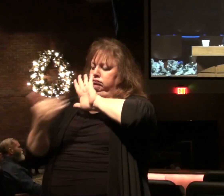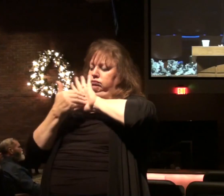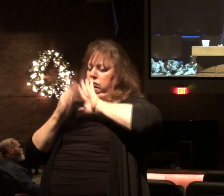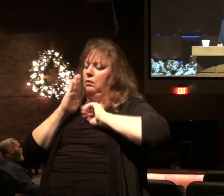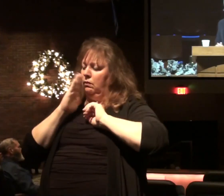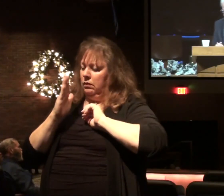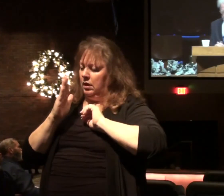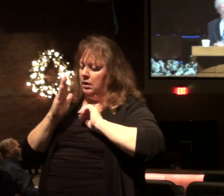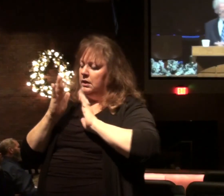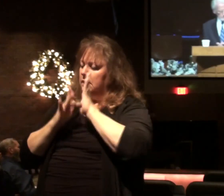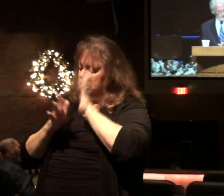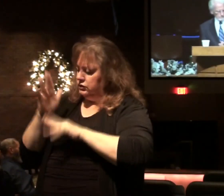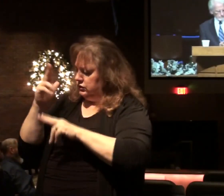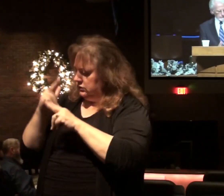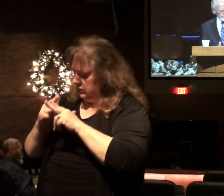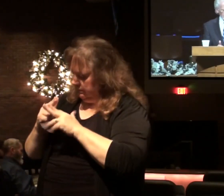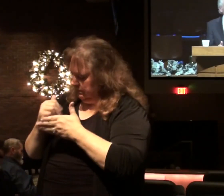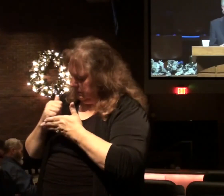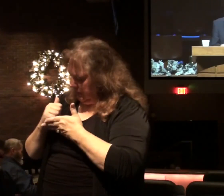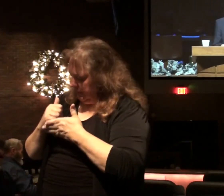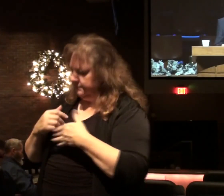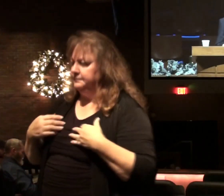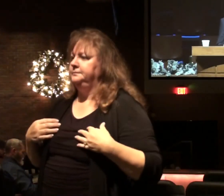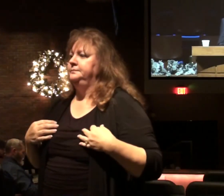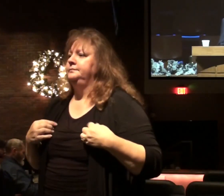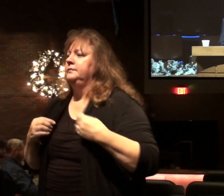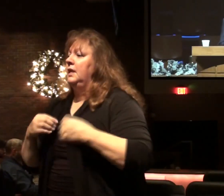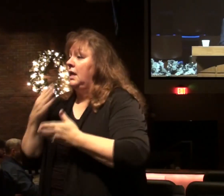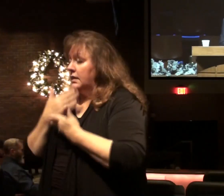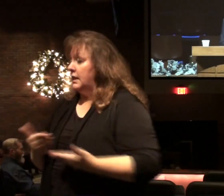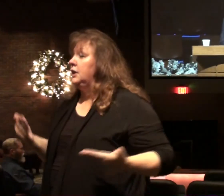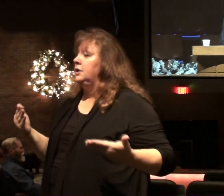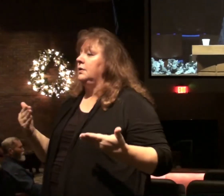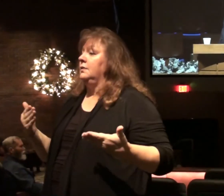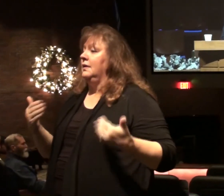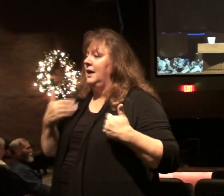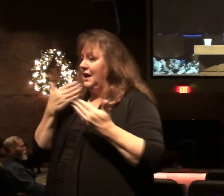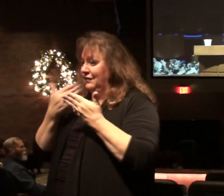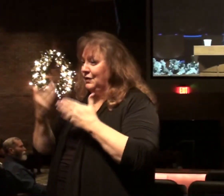pray in Christ's name. Amen. Thank you. Have a good afternoon. We'll be